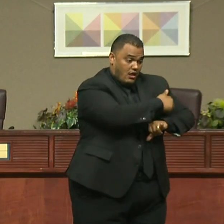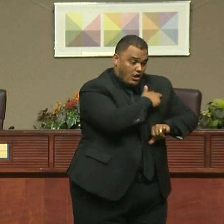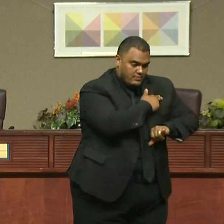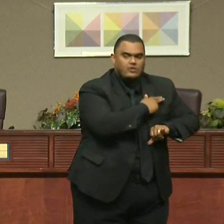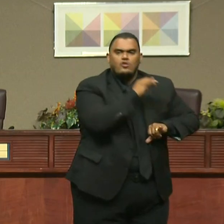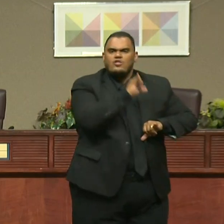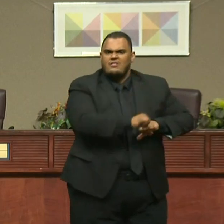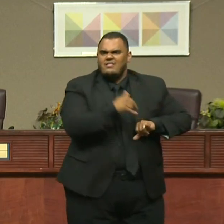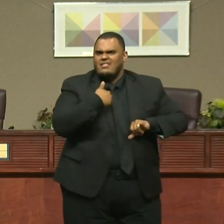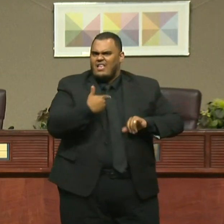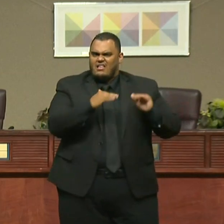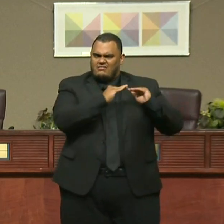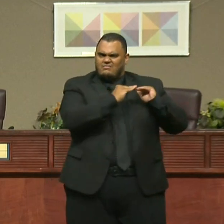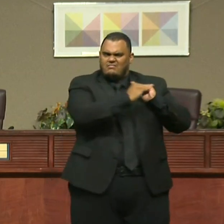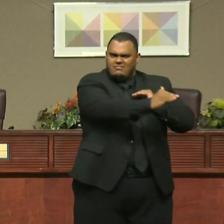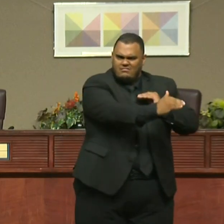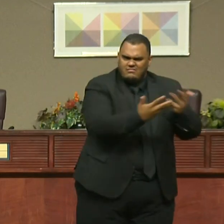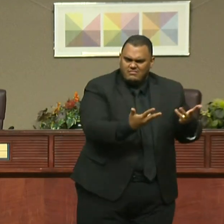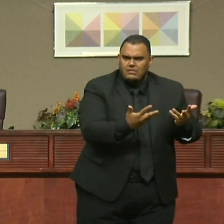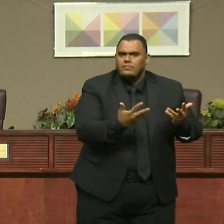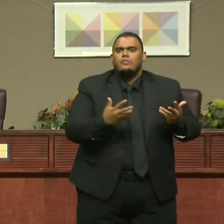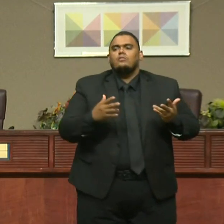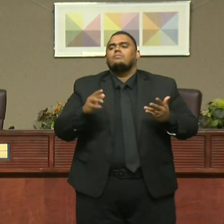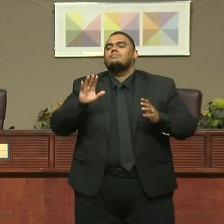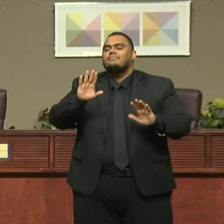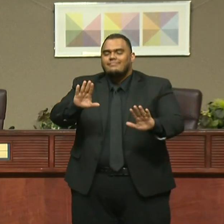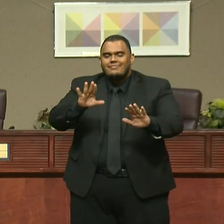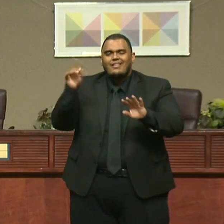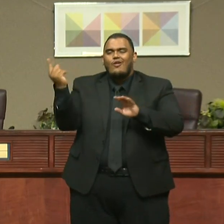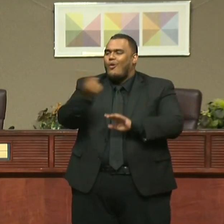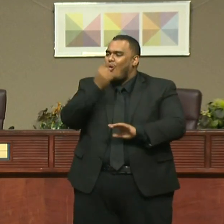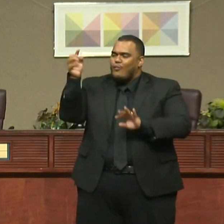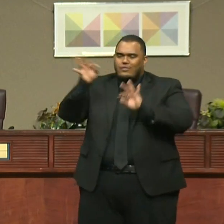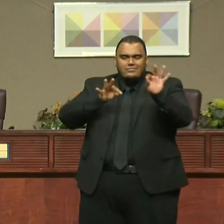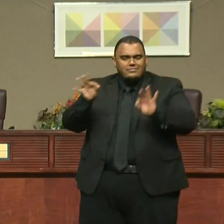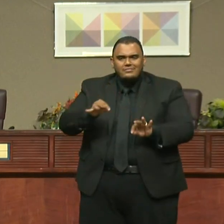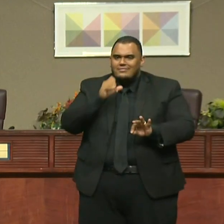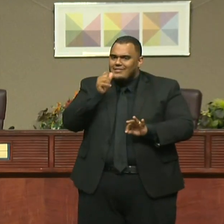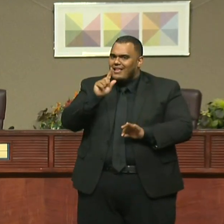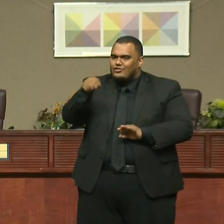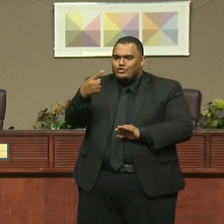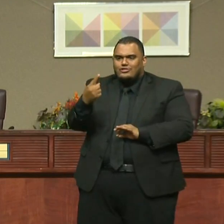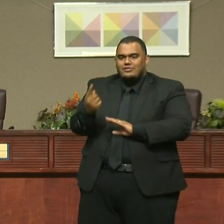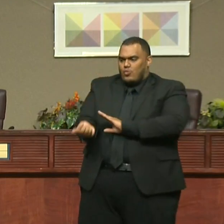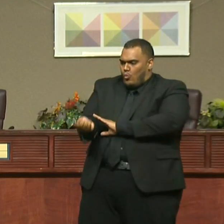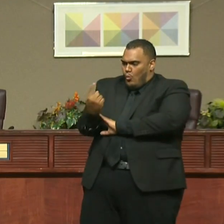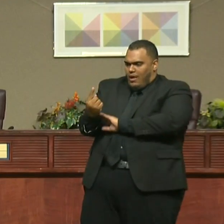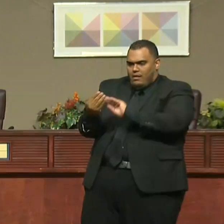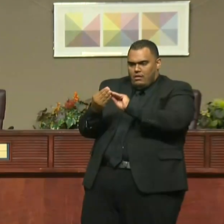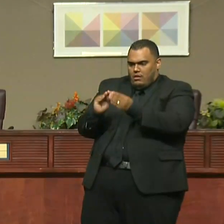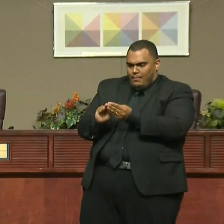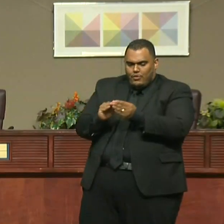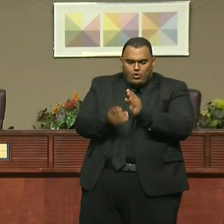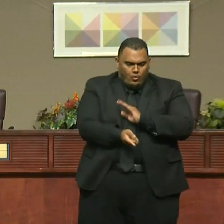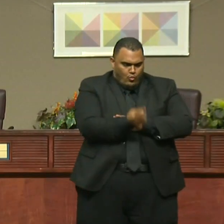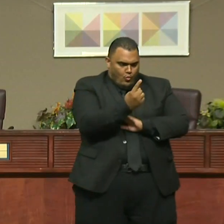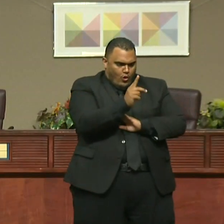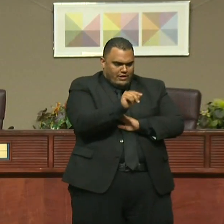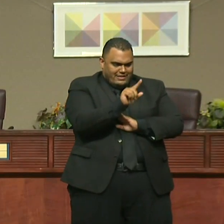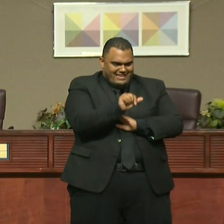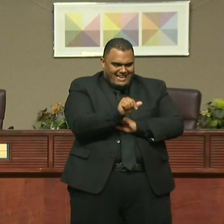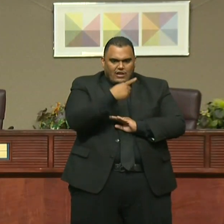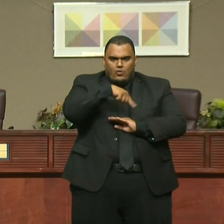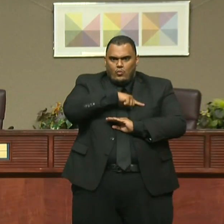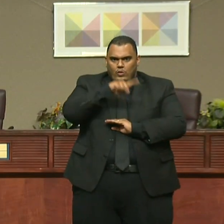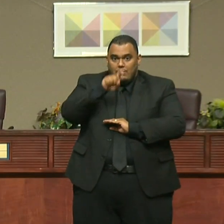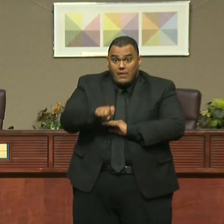I always said that it's not one number, it's not one data. You have to look across all the data you are collecting and try to